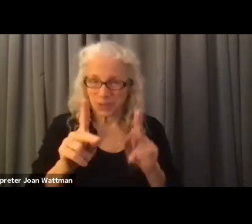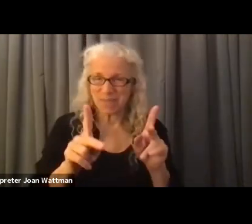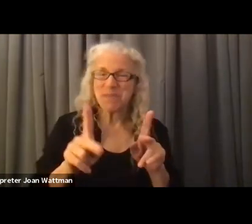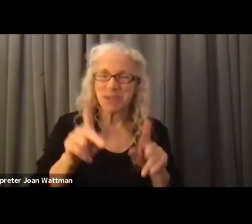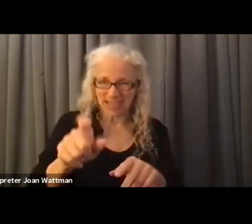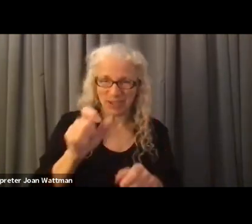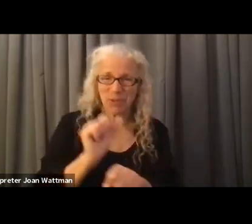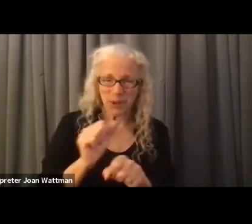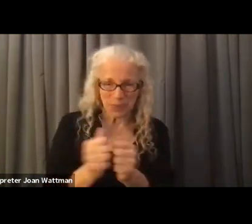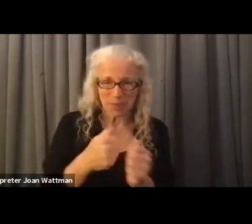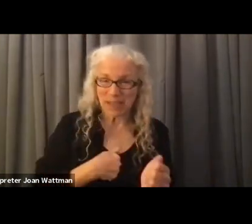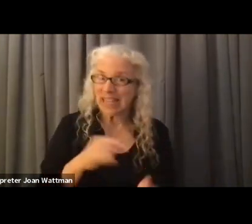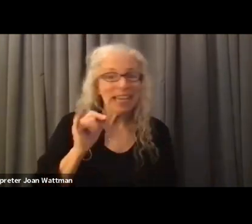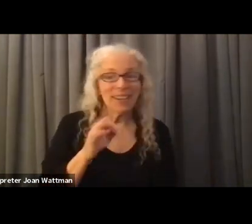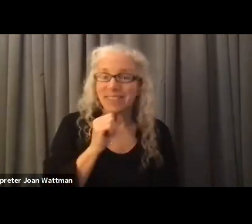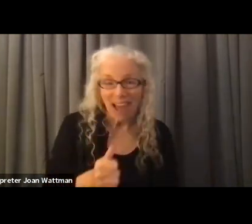do this.